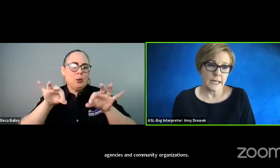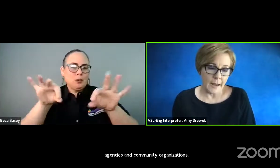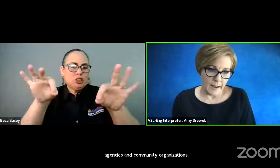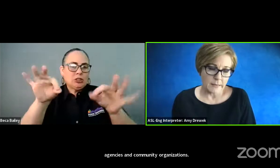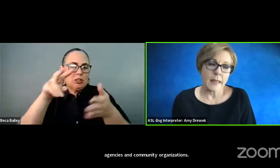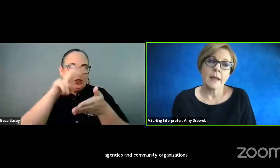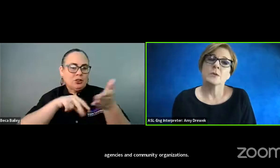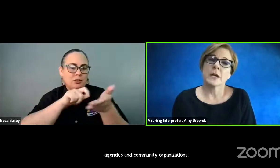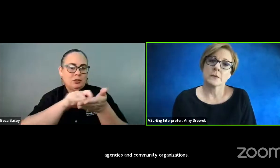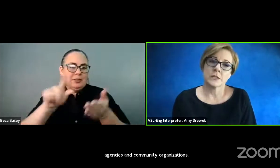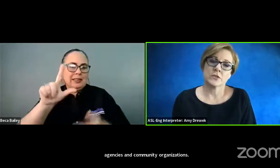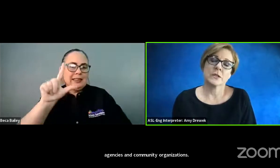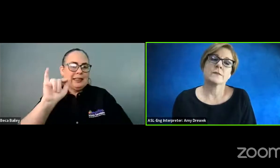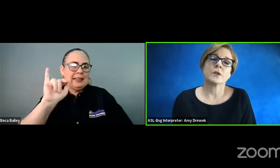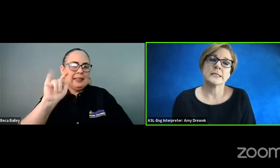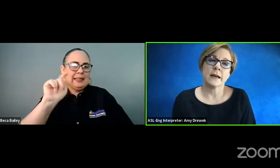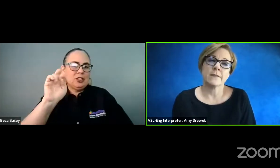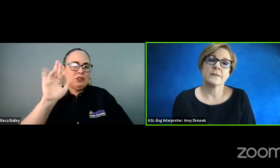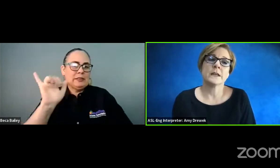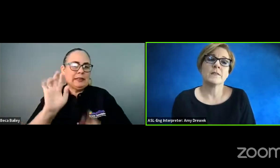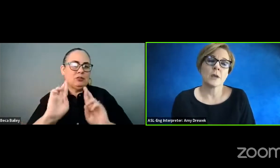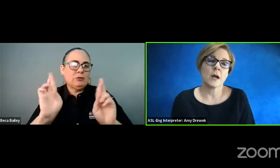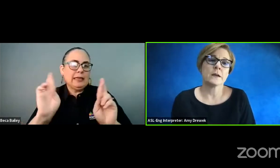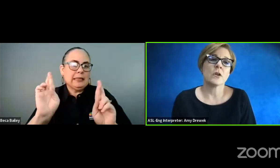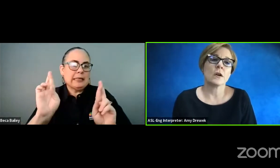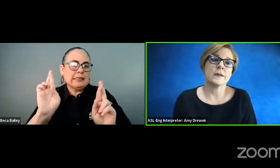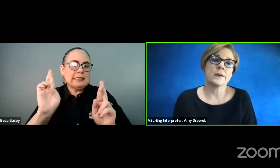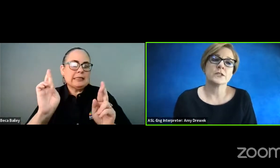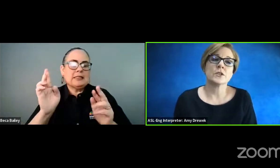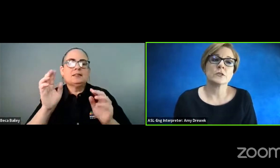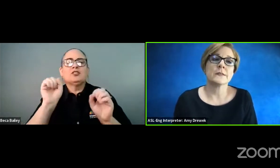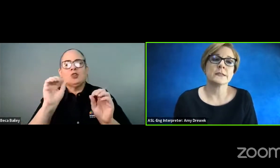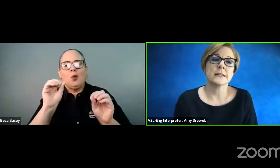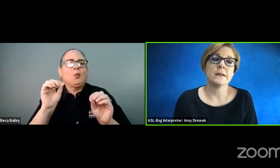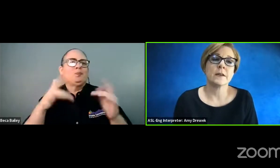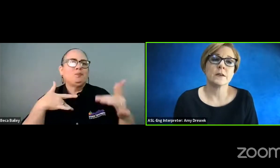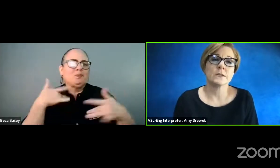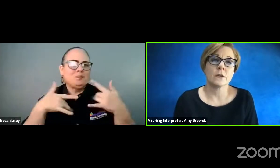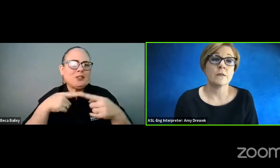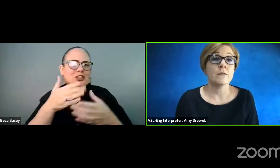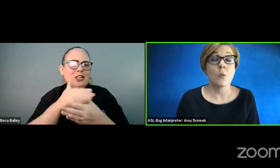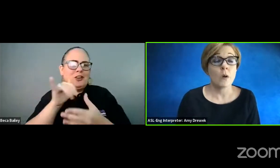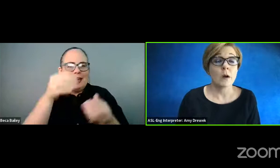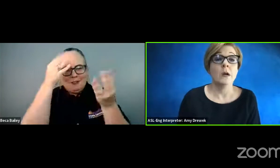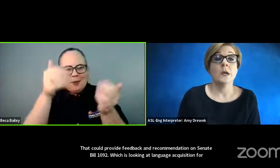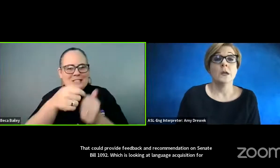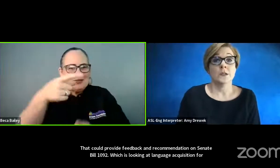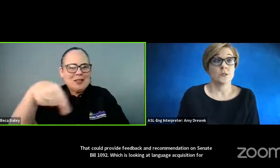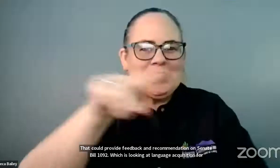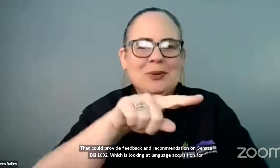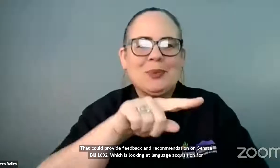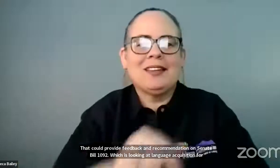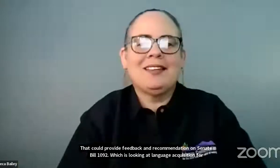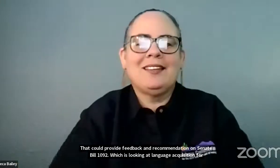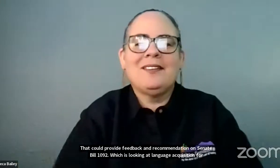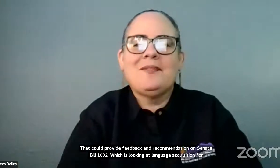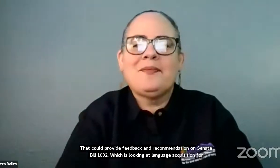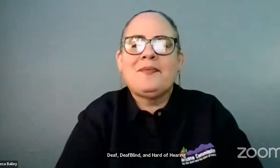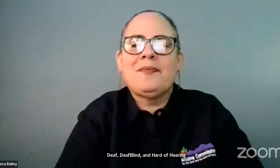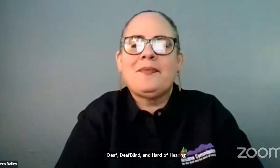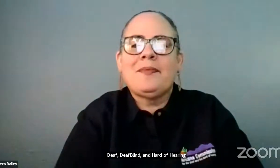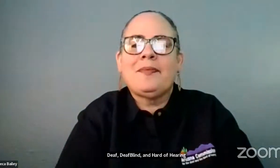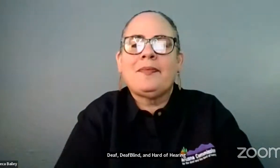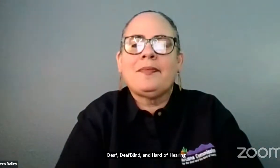which is looking at language acquisition for deaf, deafblind, and hard of hearing children in the state of Arizona for school